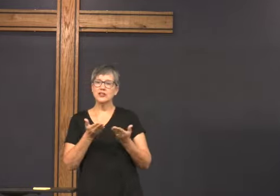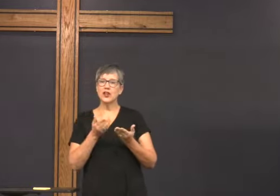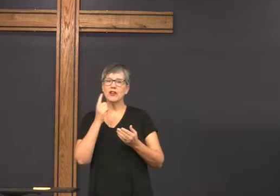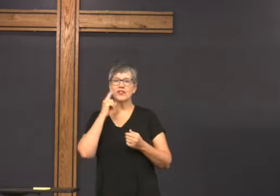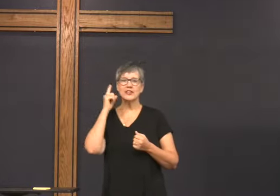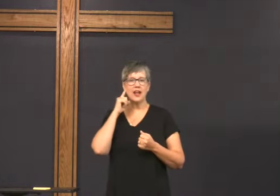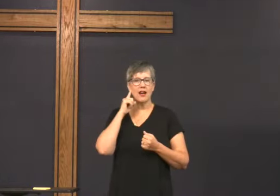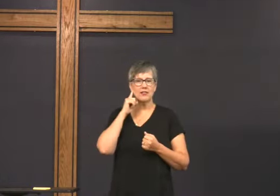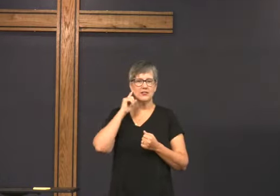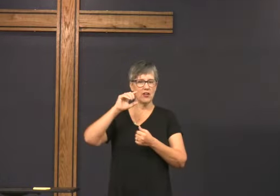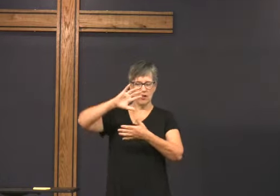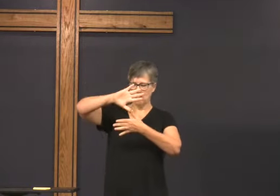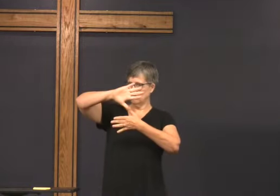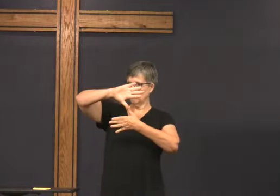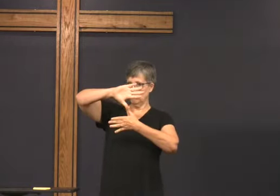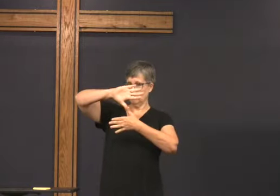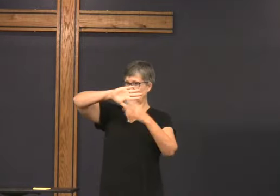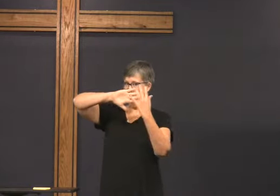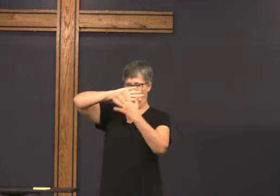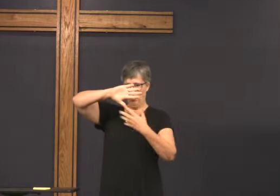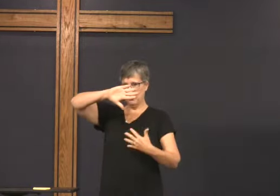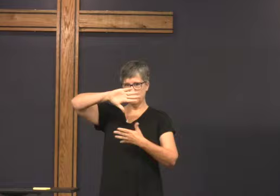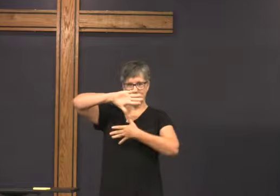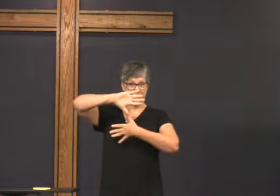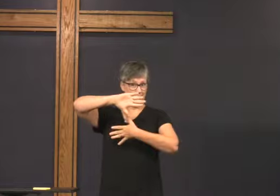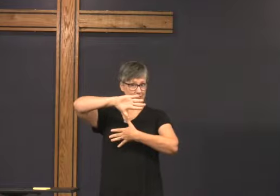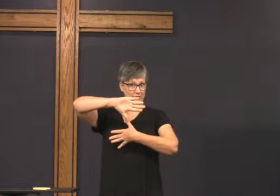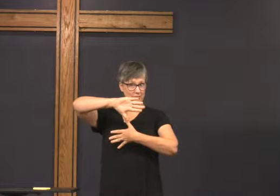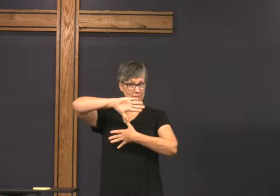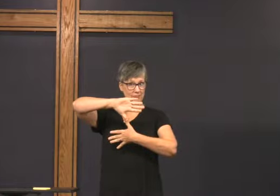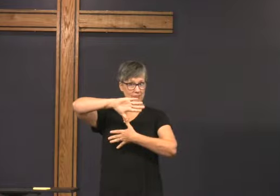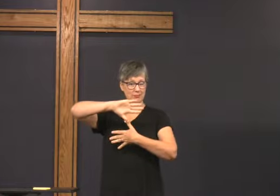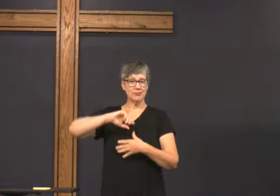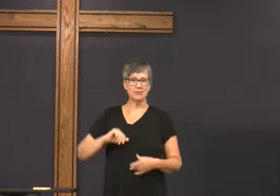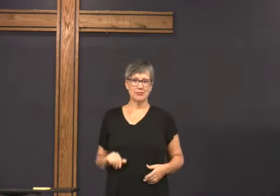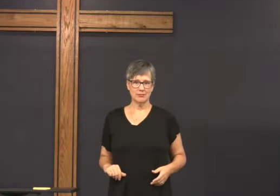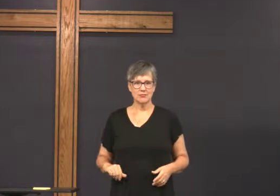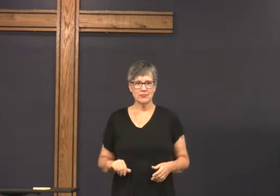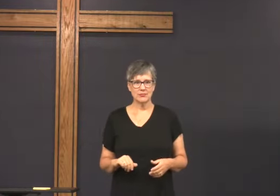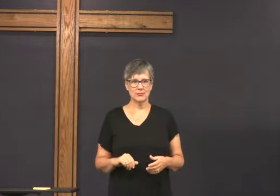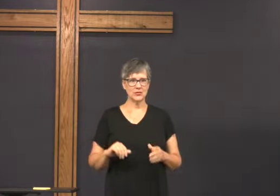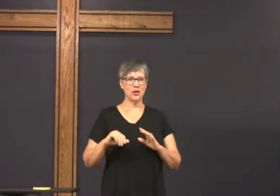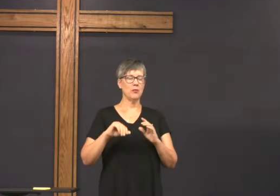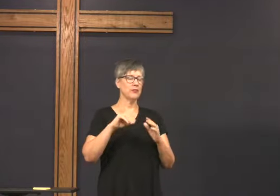and we serve the deaf in Central America,